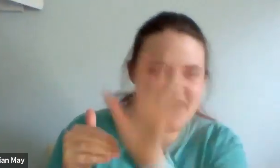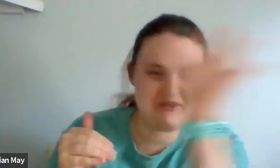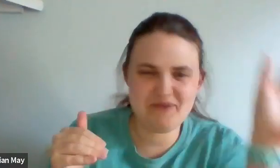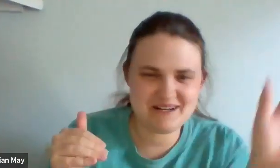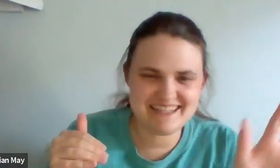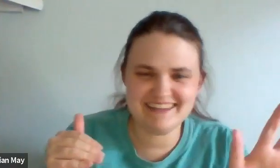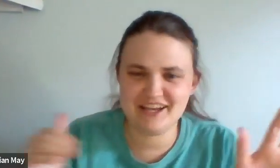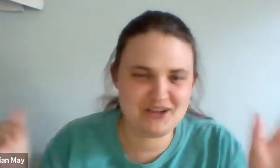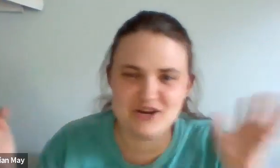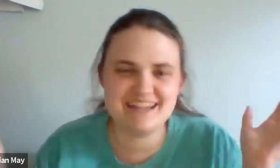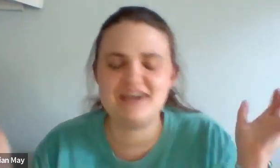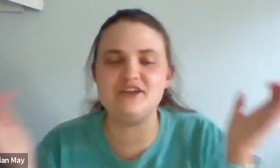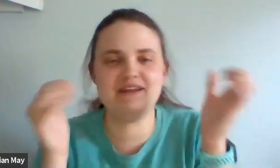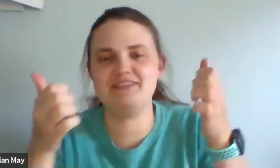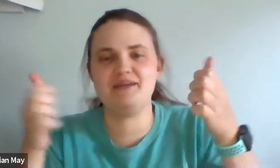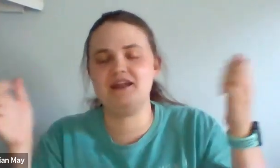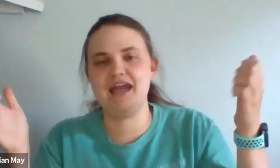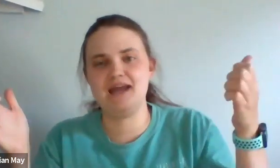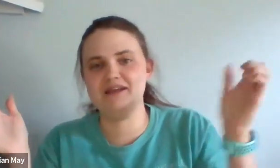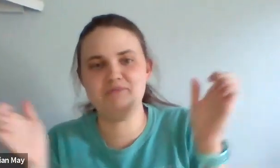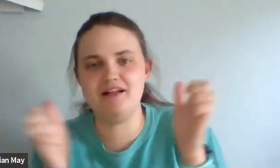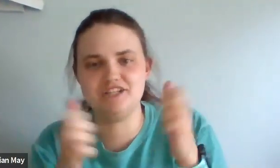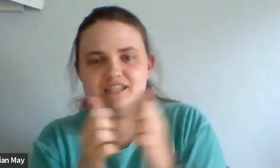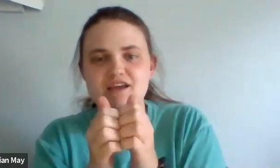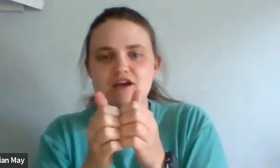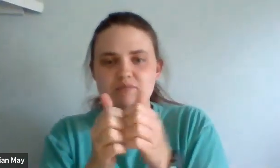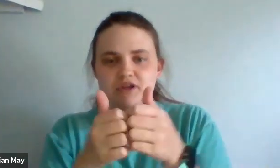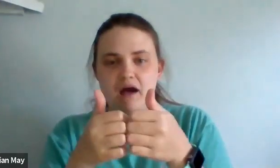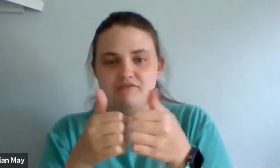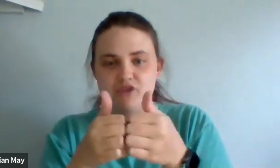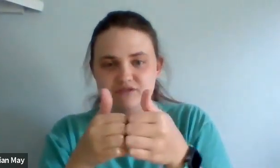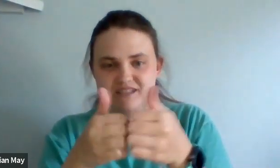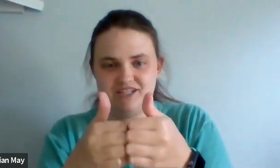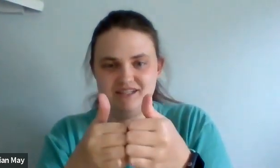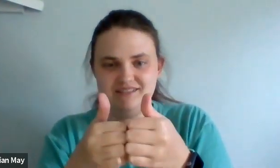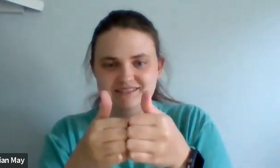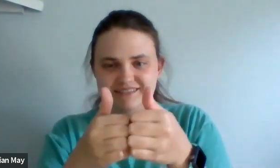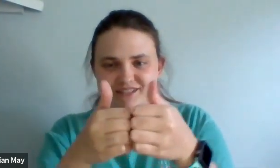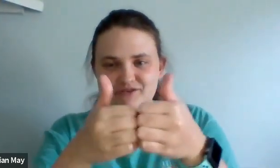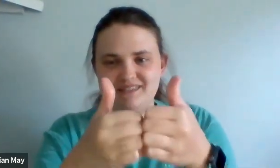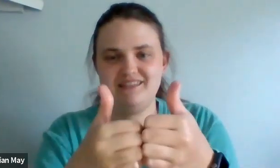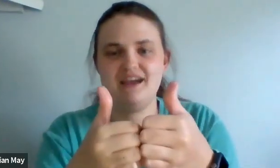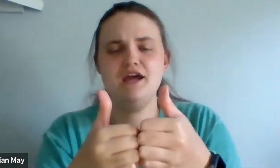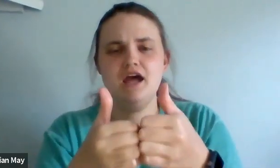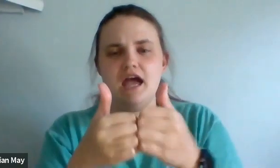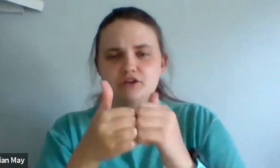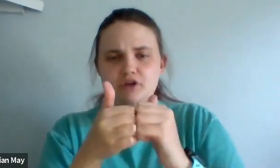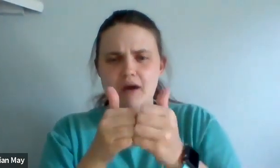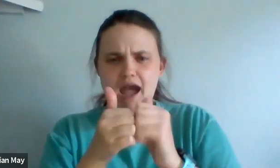medical person. Like, couldn't tell you anything about anatomy. I apologize. But you'll have those touching. So if you can see that, and you'll go